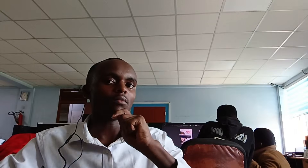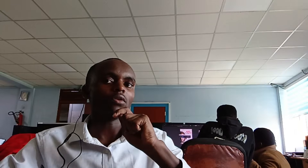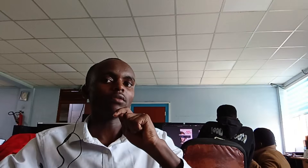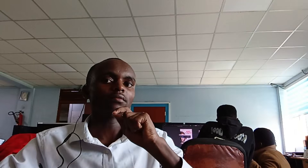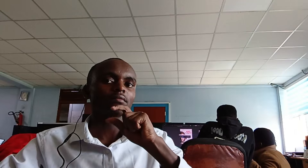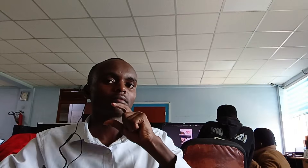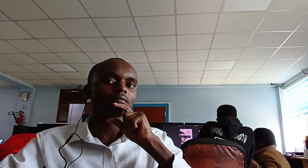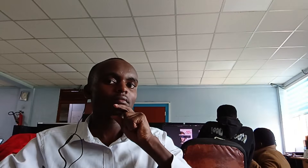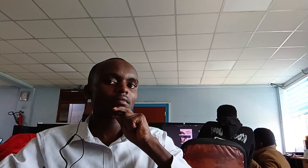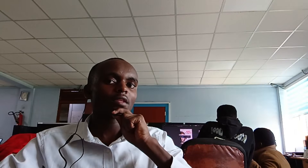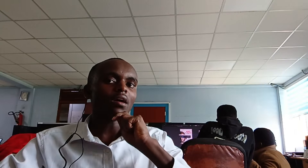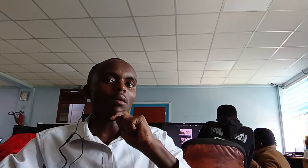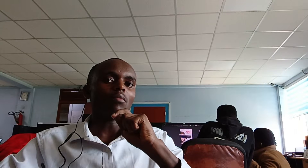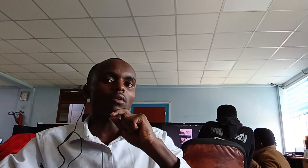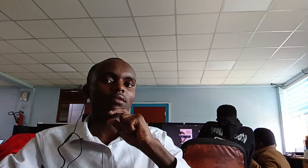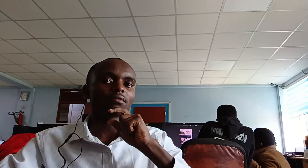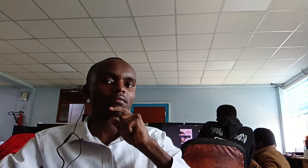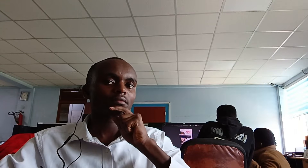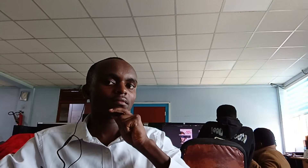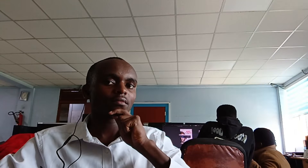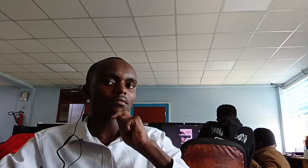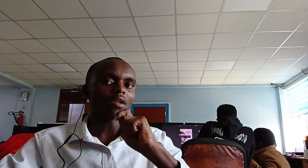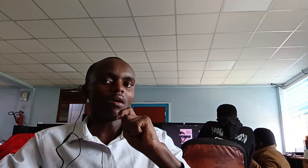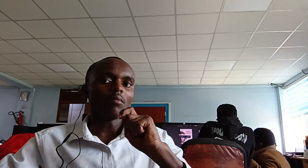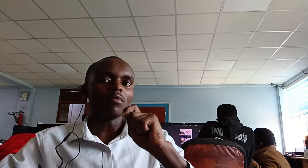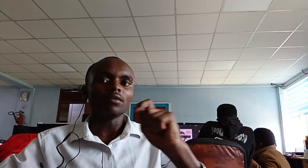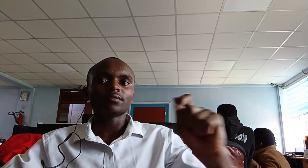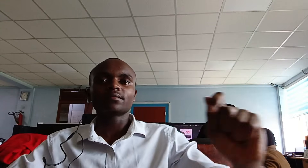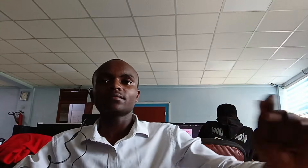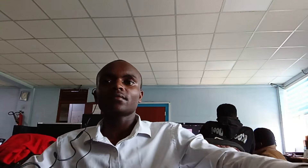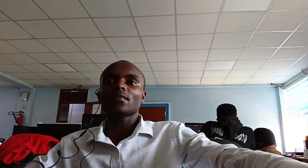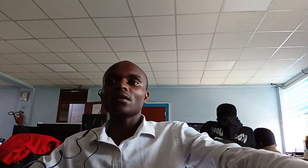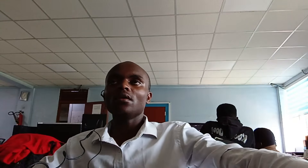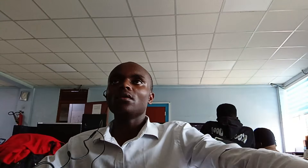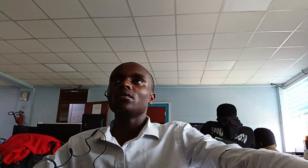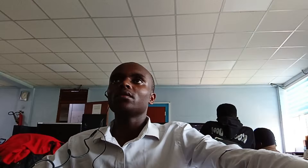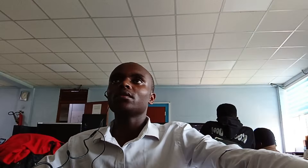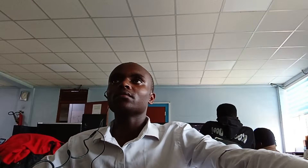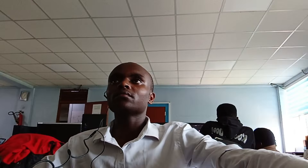boy, boy, boy. Okay.